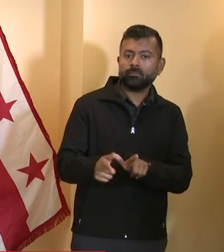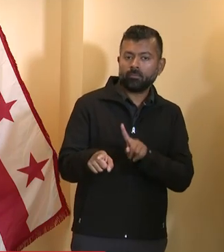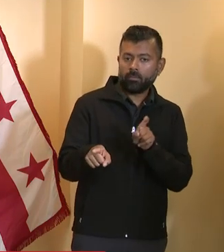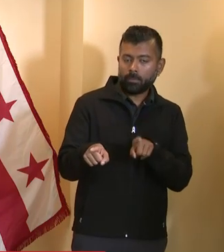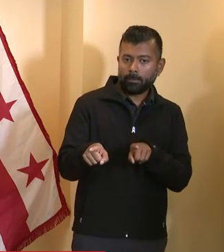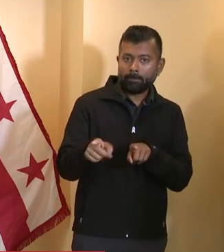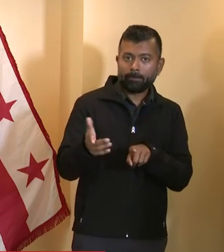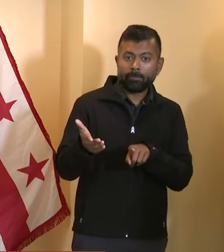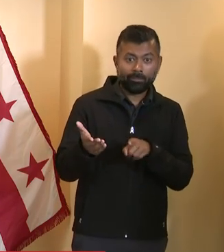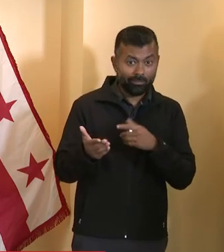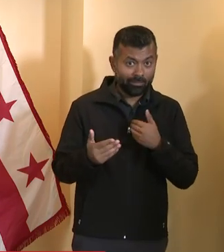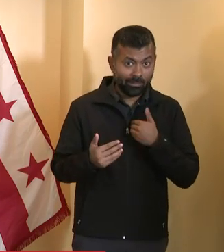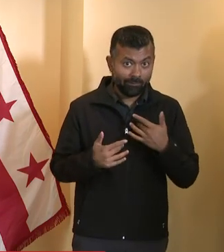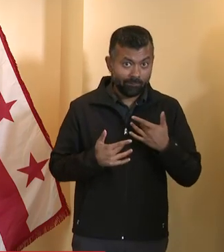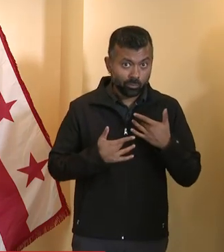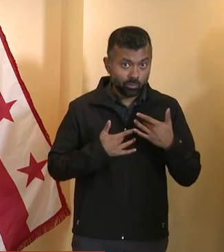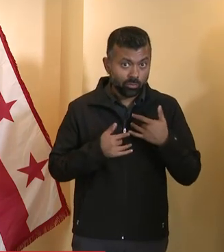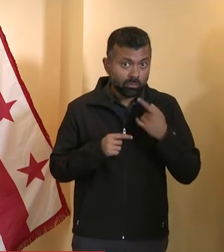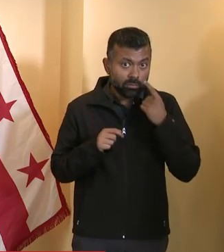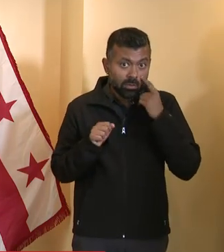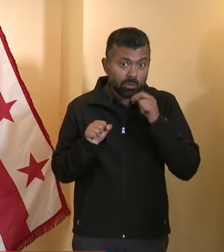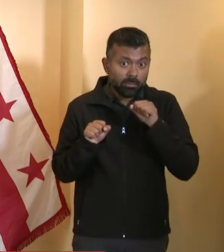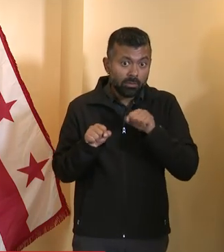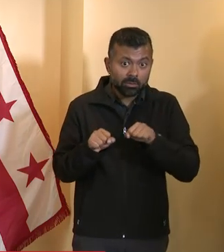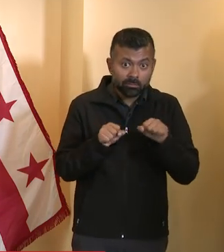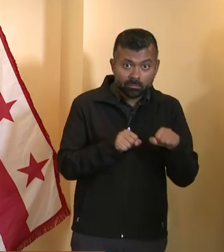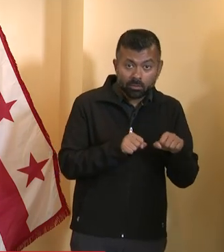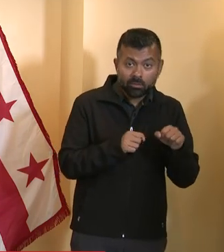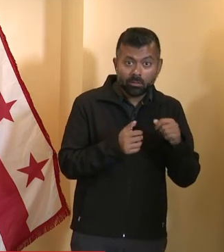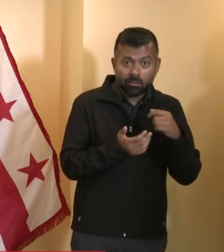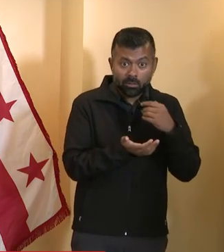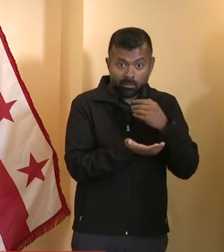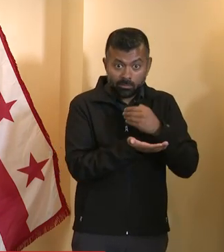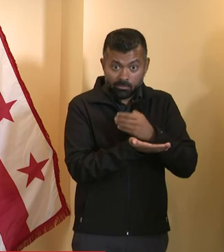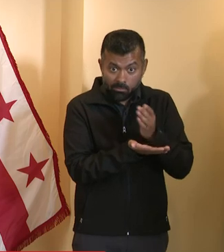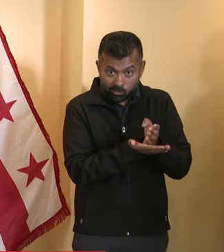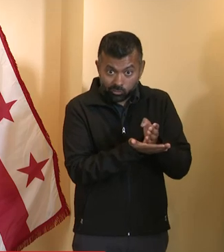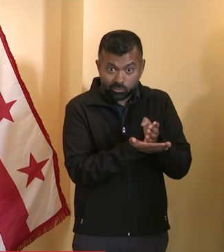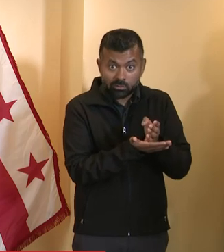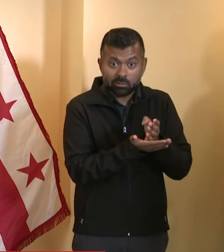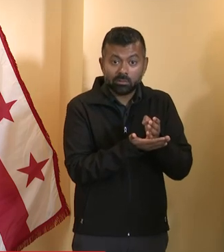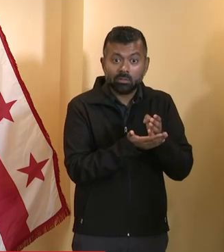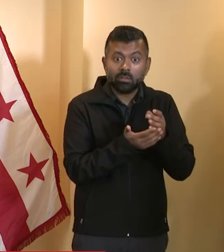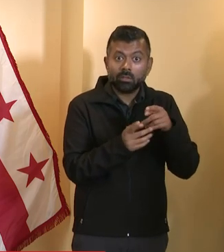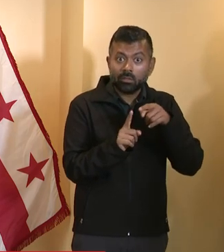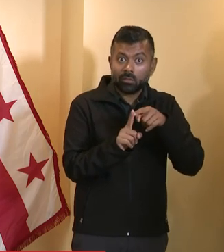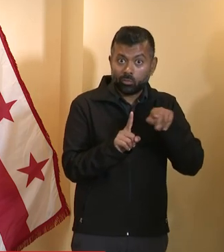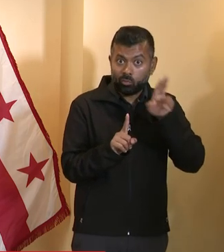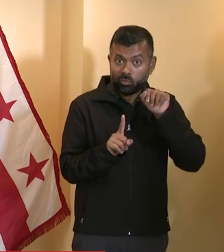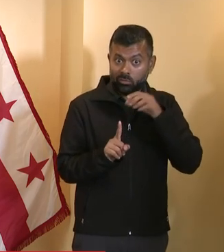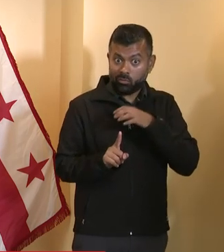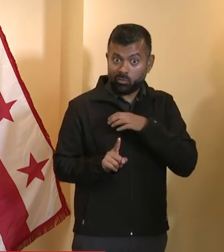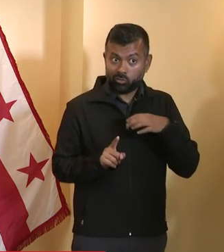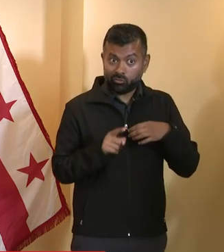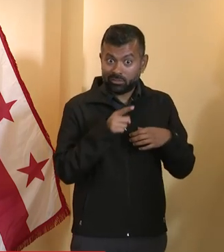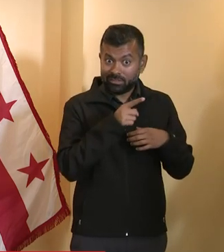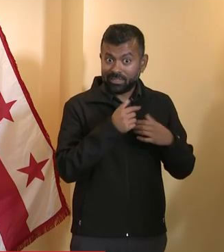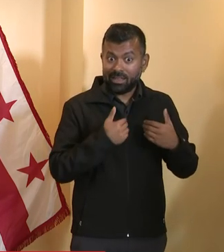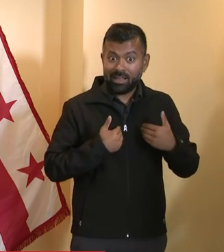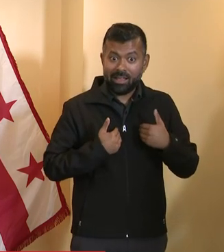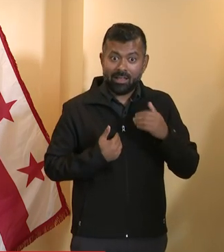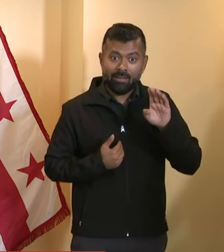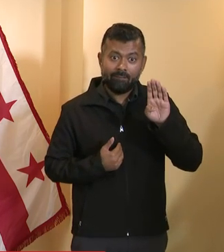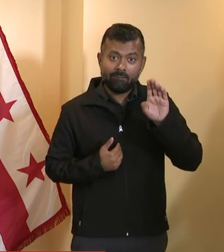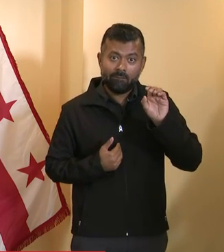a reconciliation budget act, that the Bowser Act or some similar legislation could be put in there that